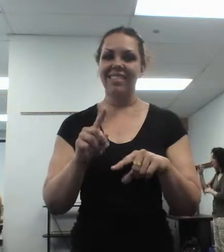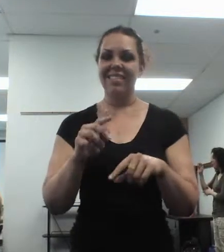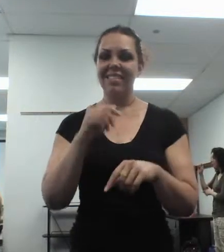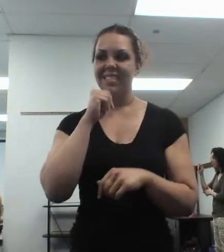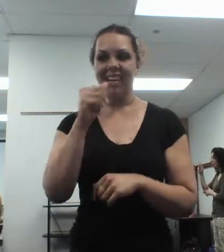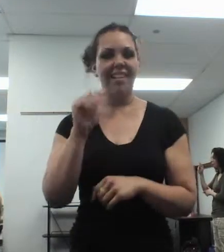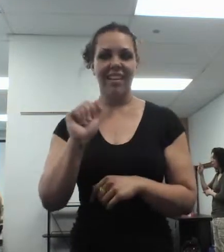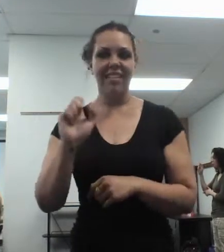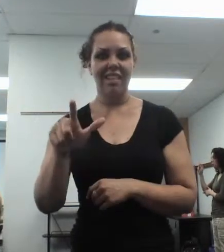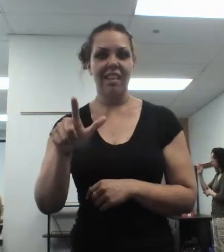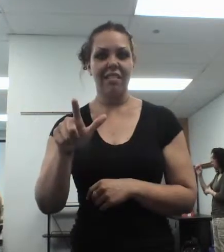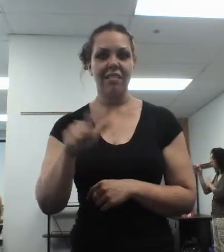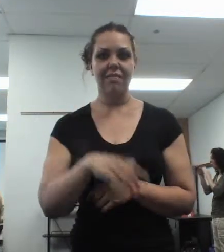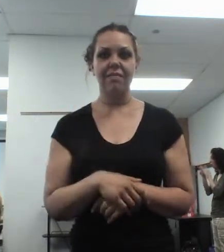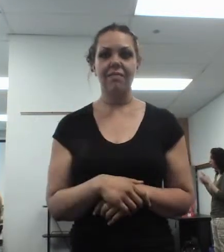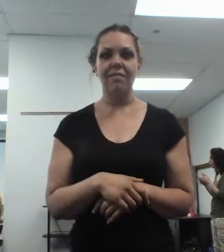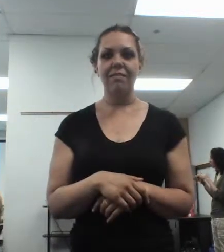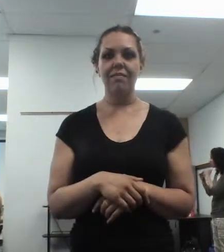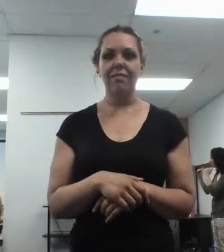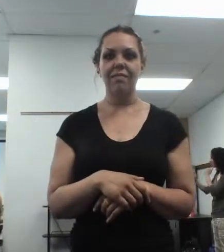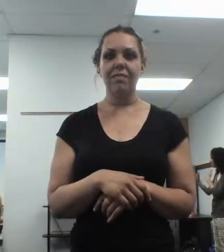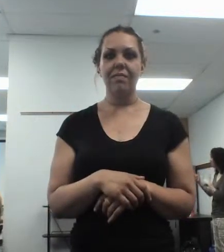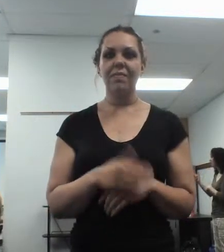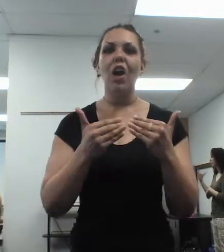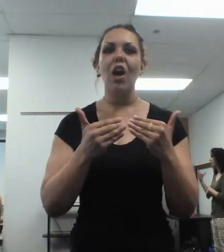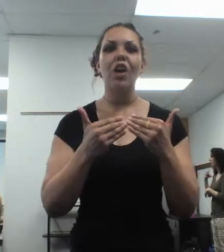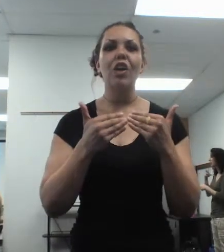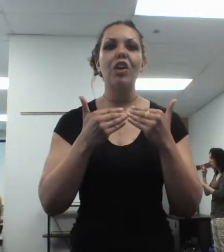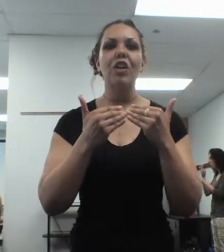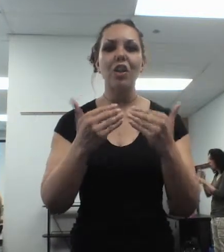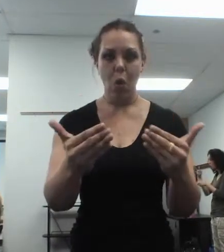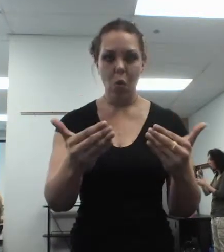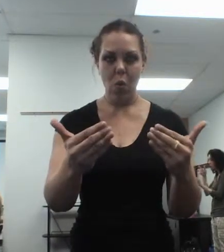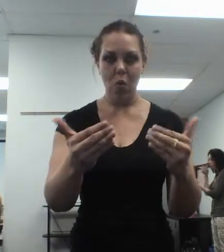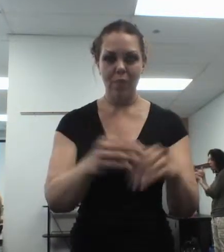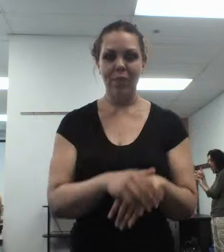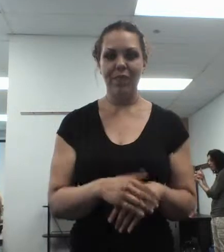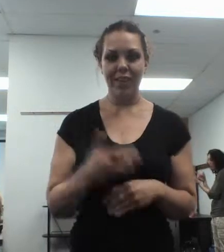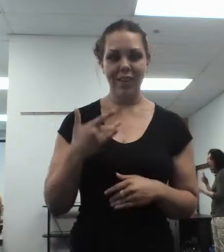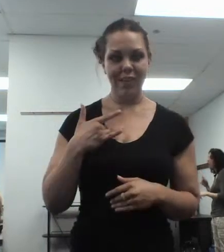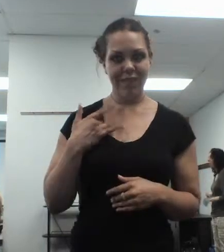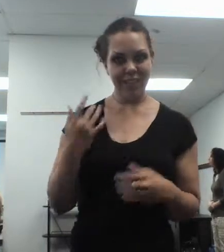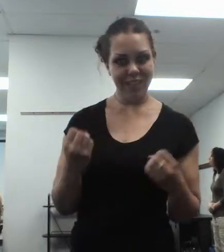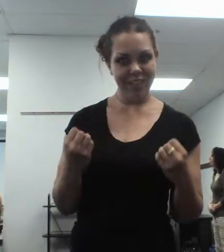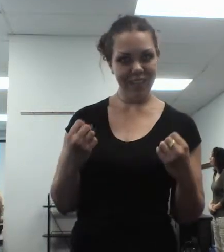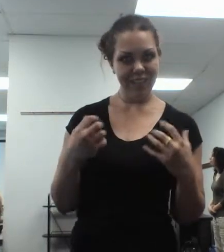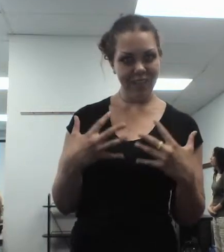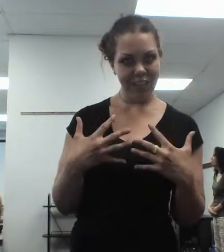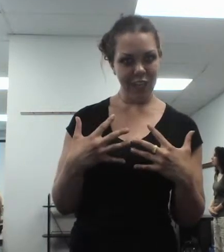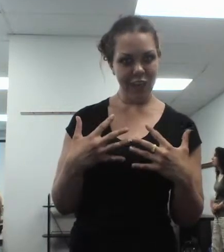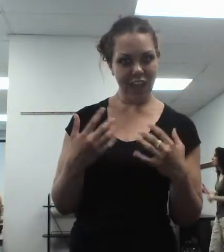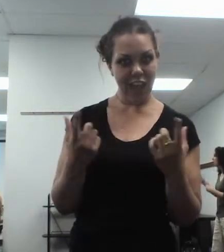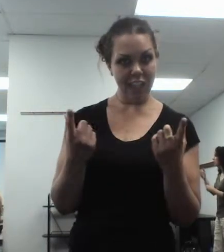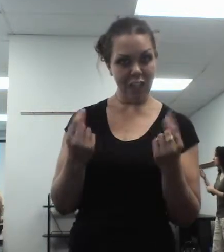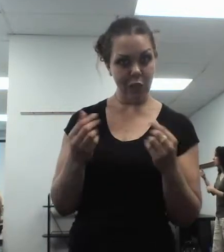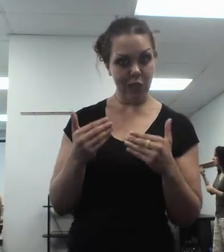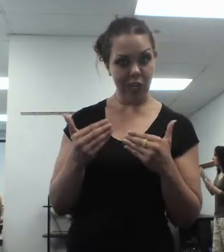your chances, take your risks, and go. If I say you're like, oh, I'm a little over the top, then we'll just bring you back a little bit. Make